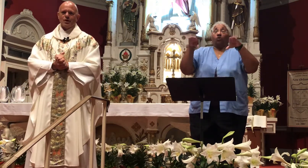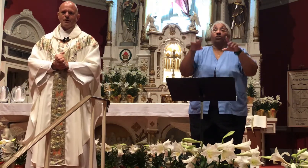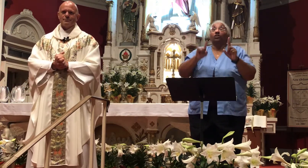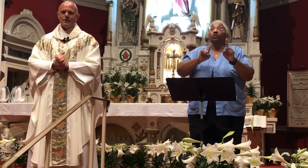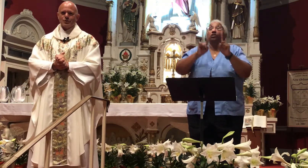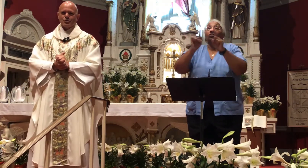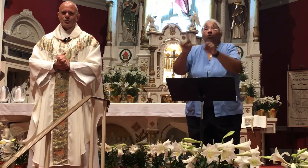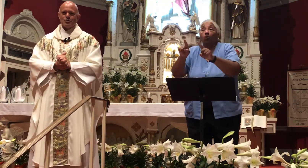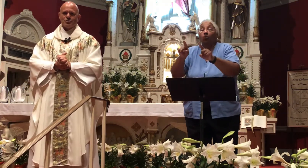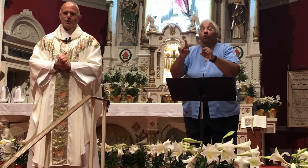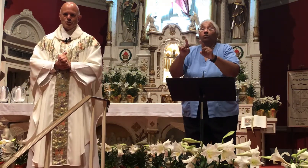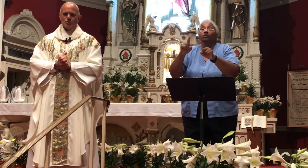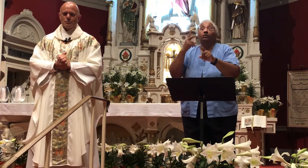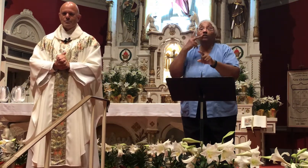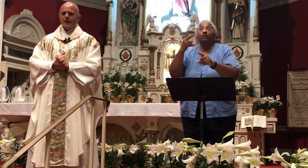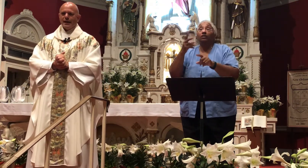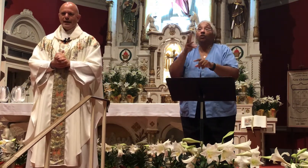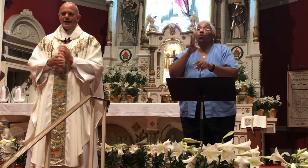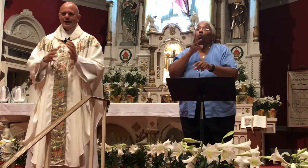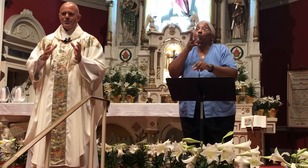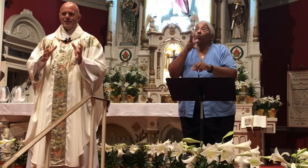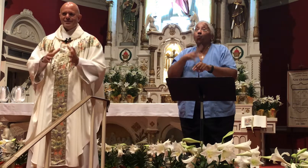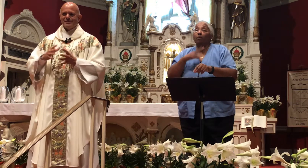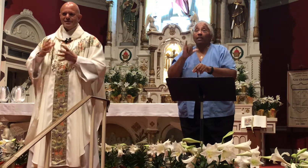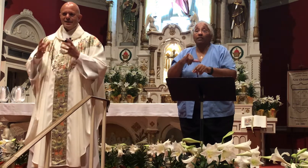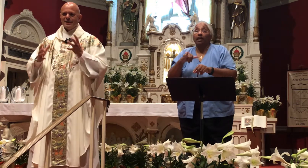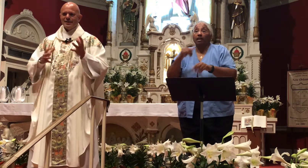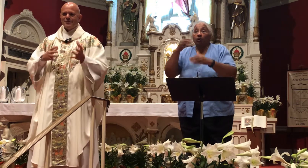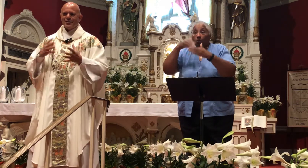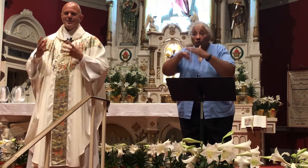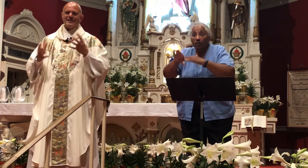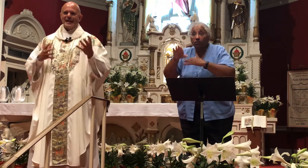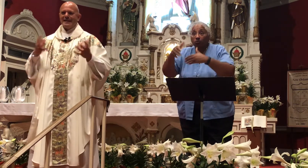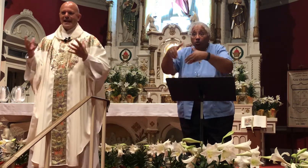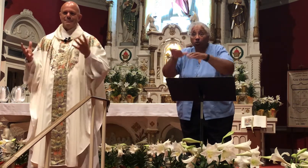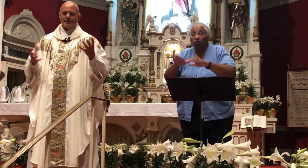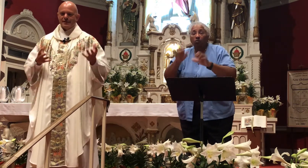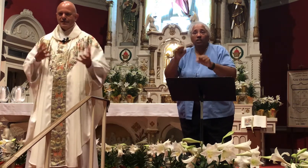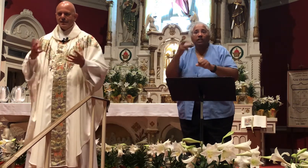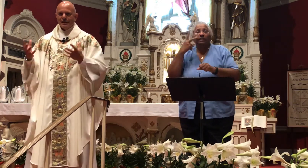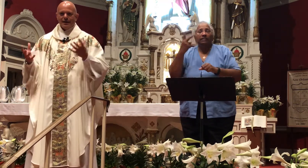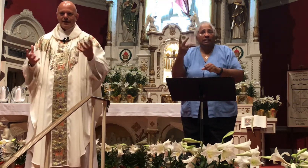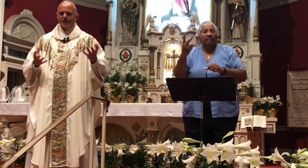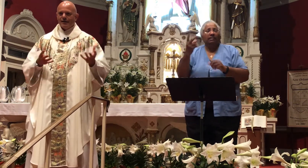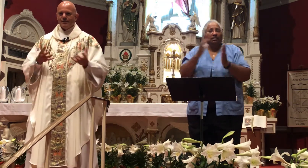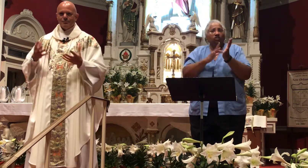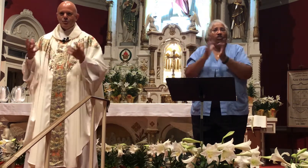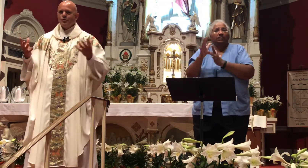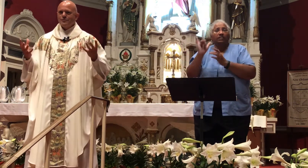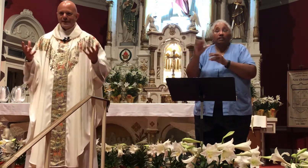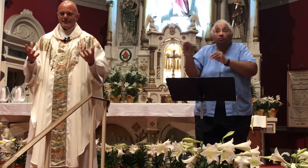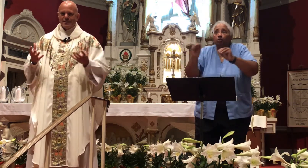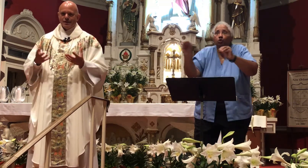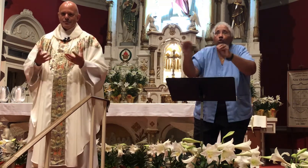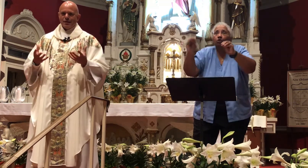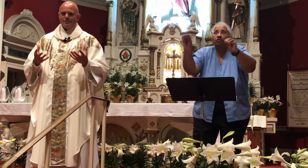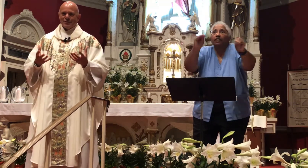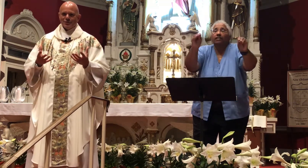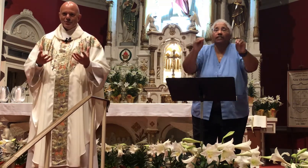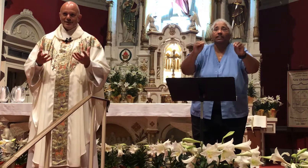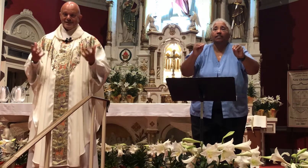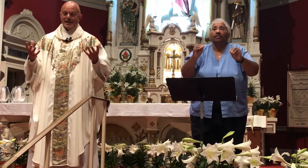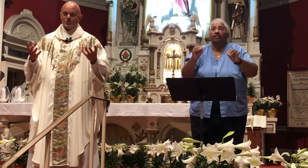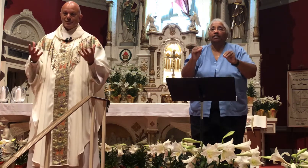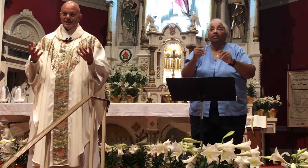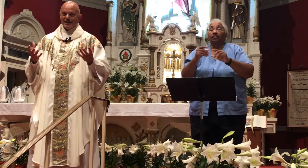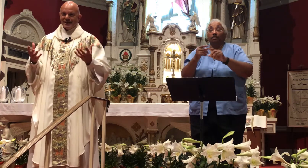who come to the tomb. And you can see a very dynamic movement from the